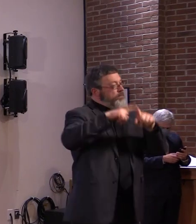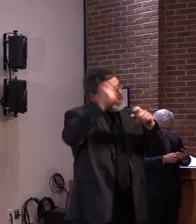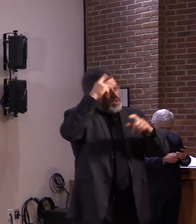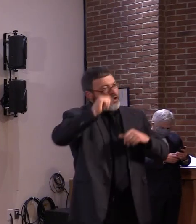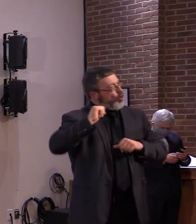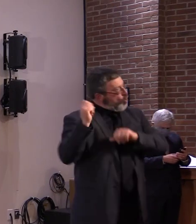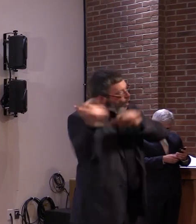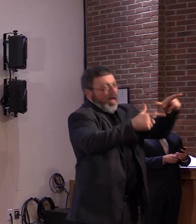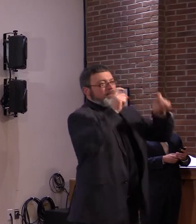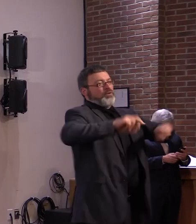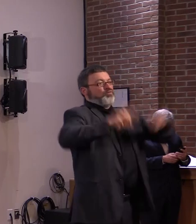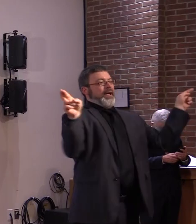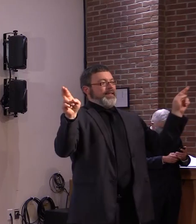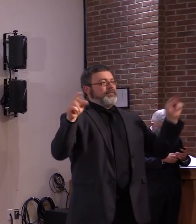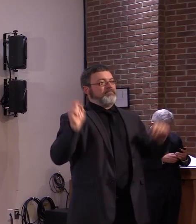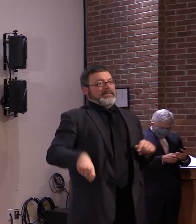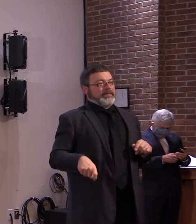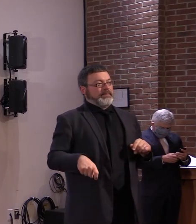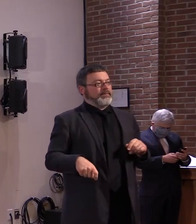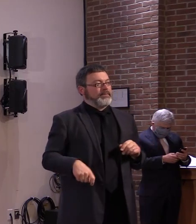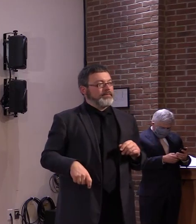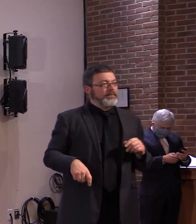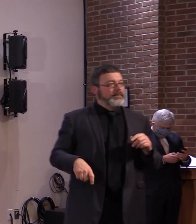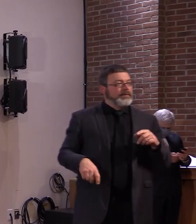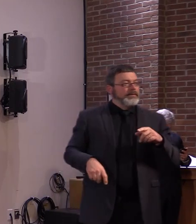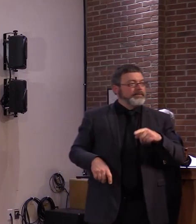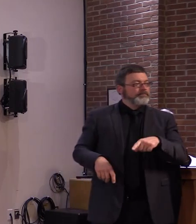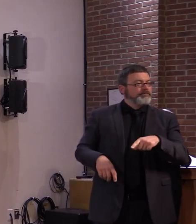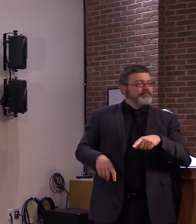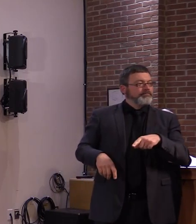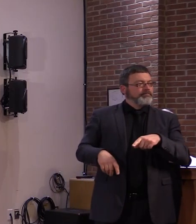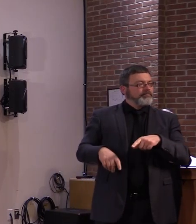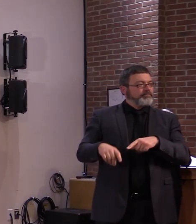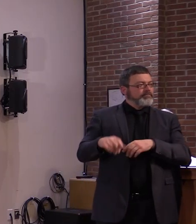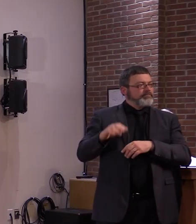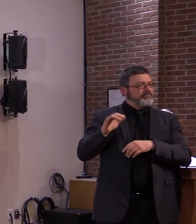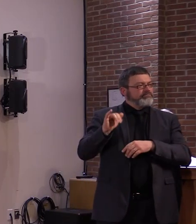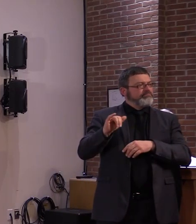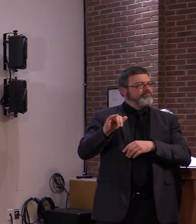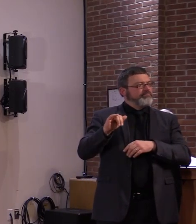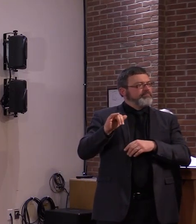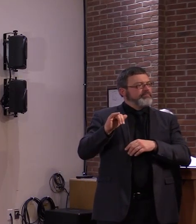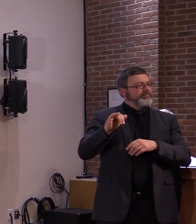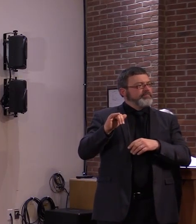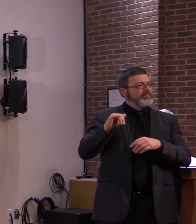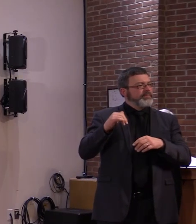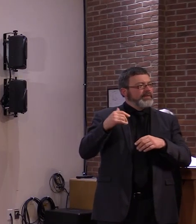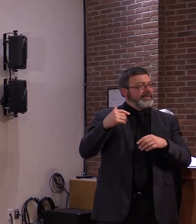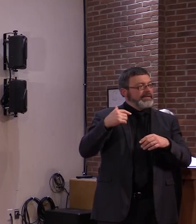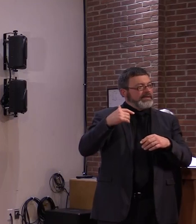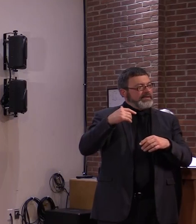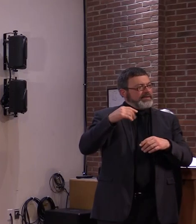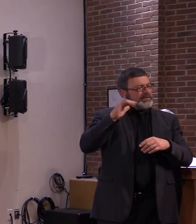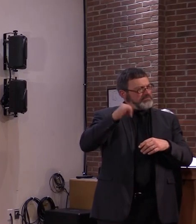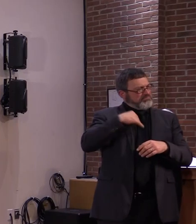Yeah, but humans have shared caves with bats since time immemorial,